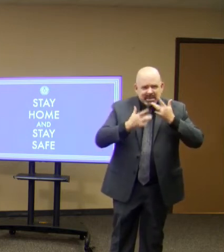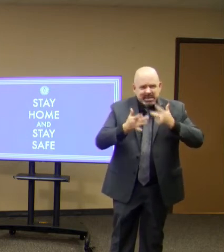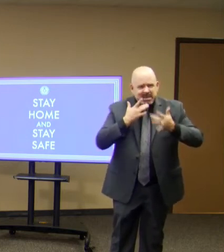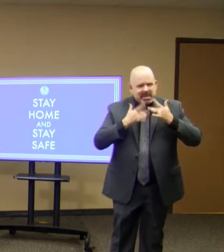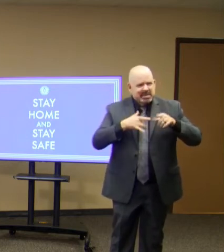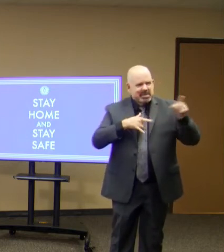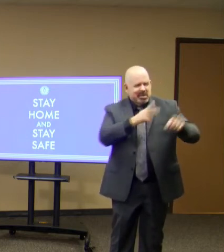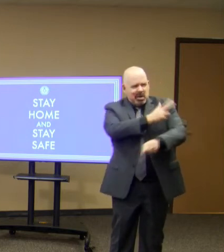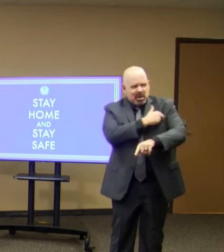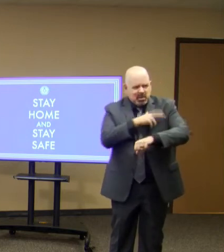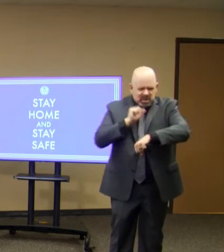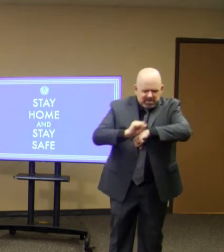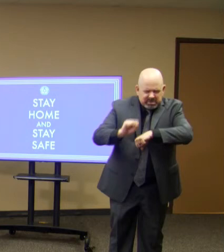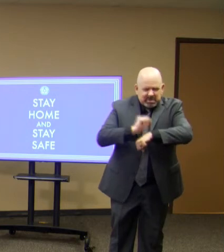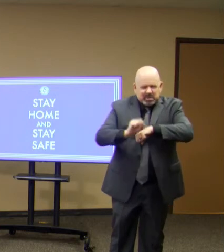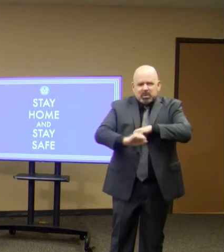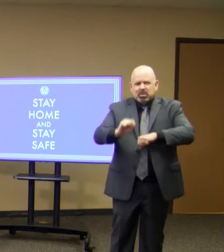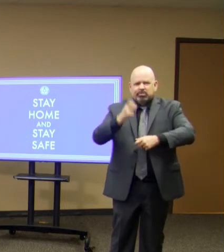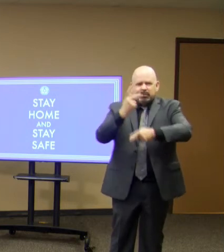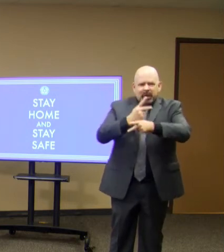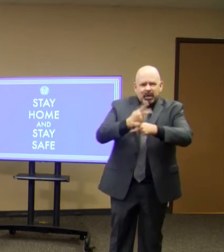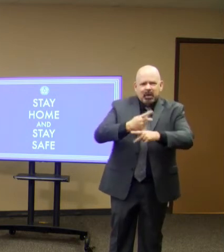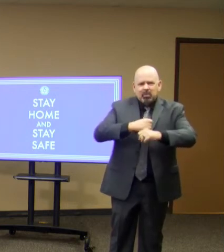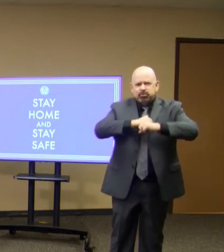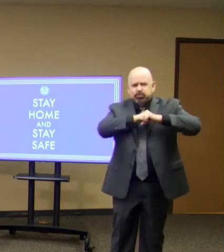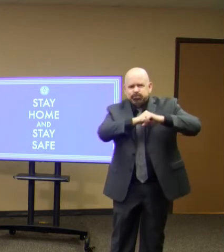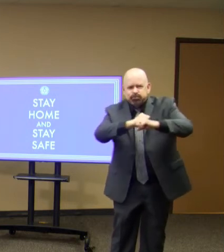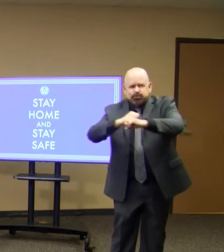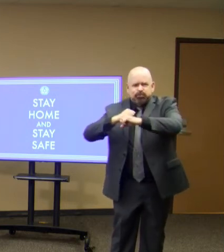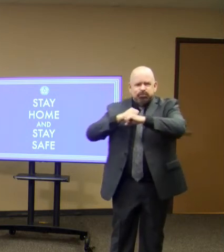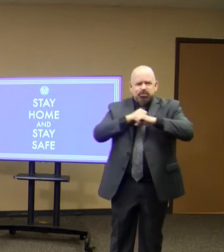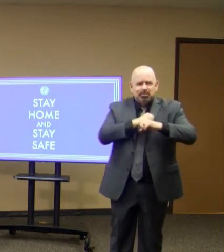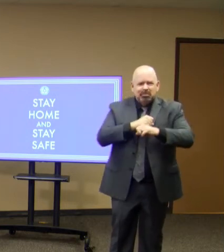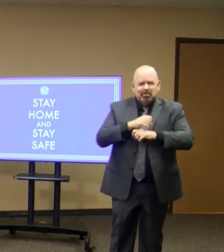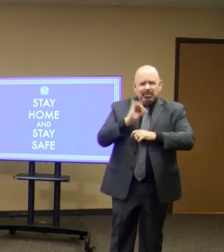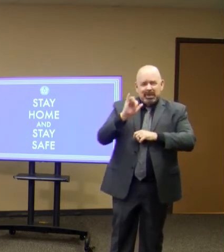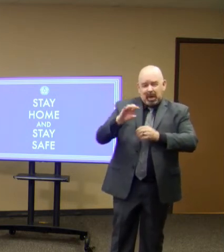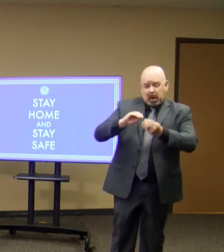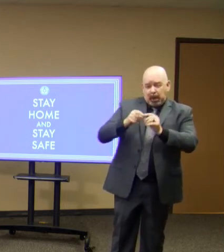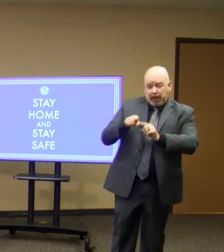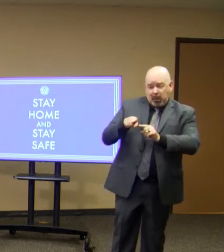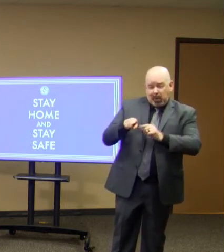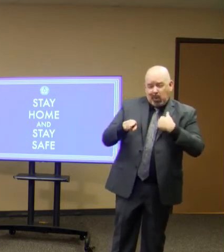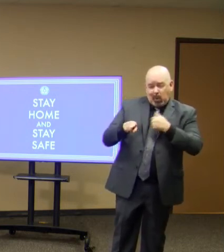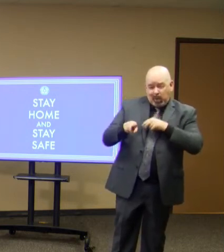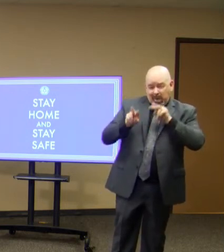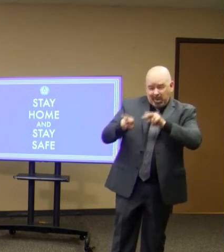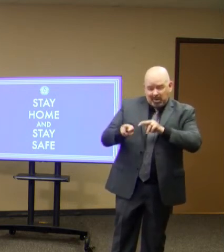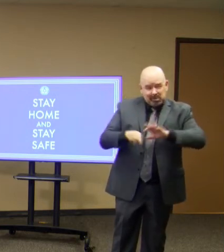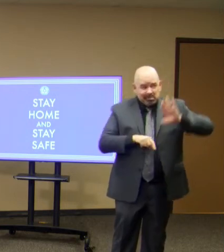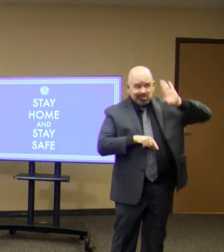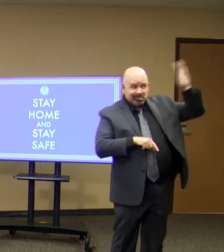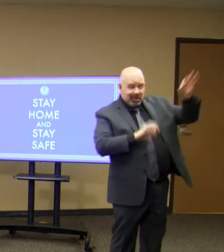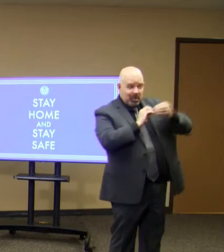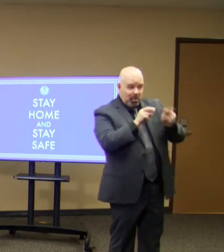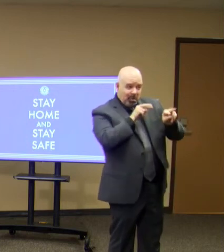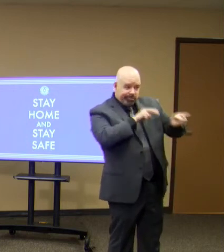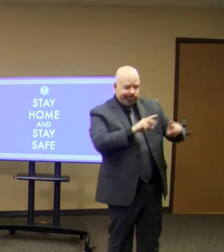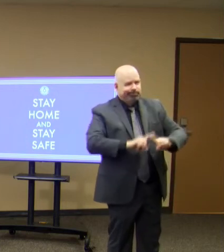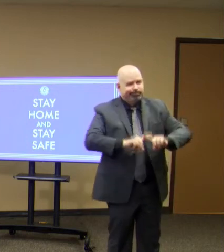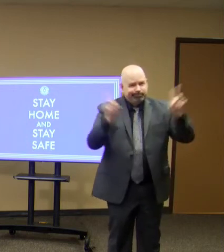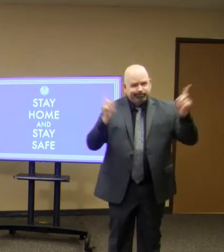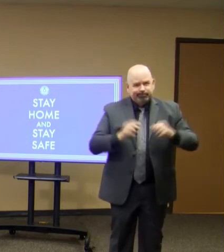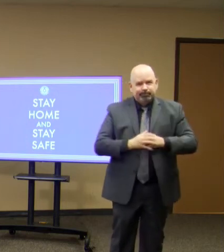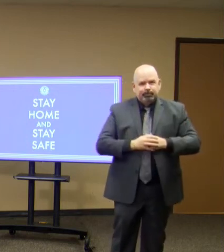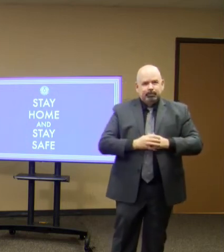I mentioned, that's not the number that the governor is using in his metrics. So according to the governor's executive order